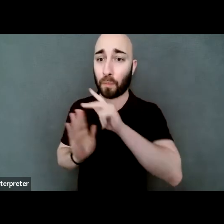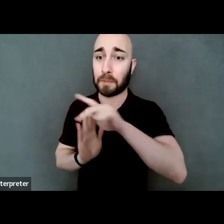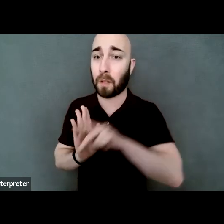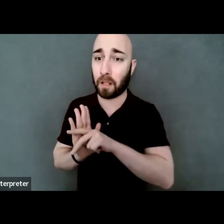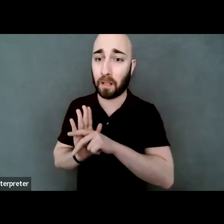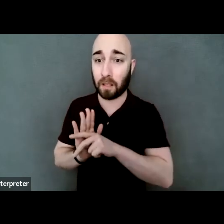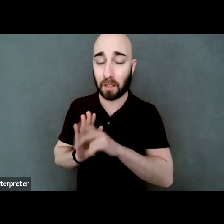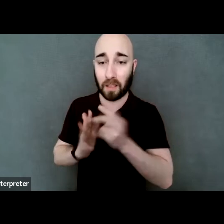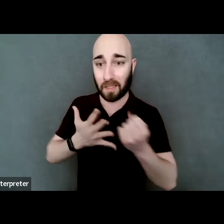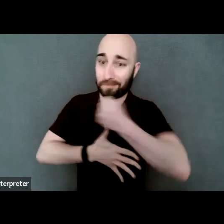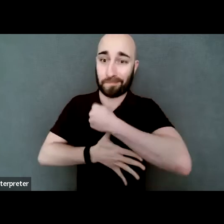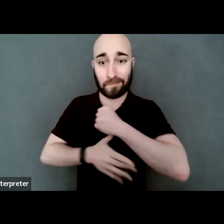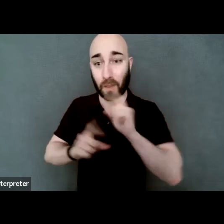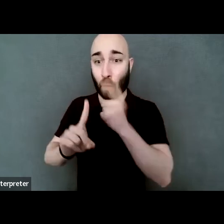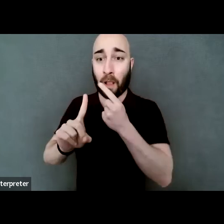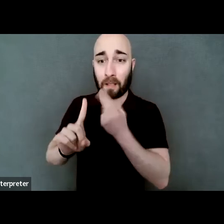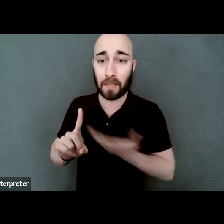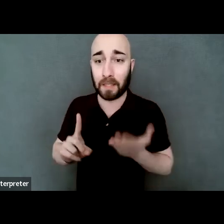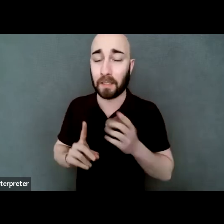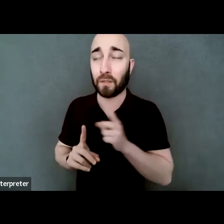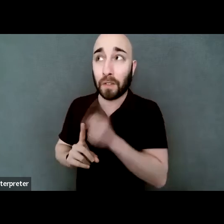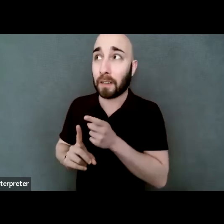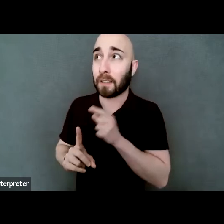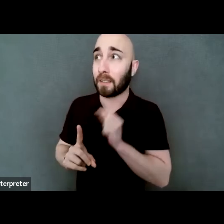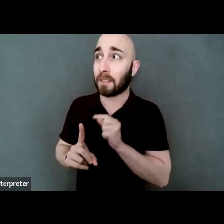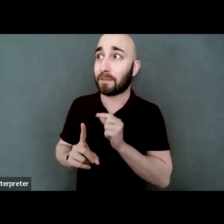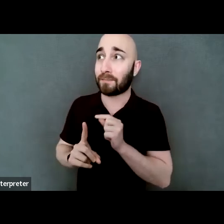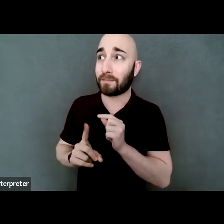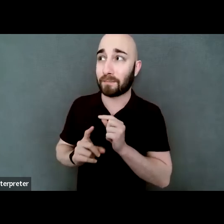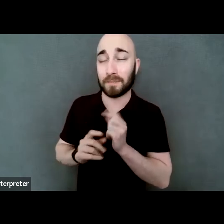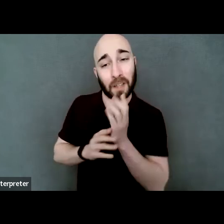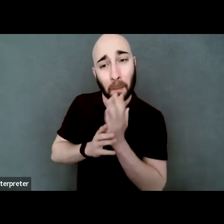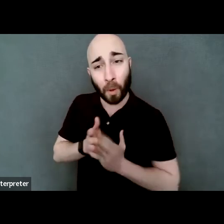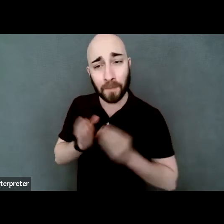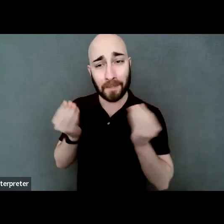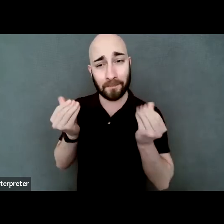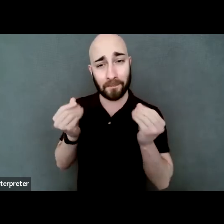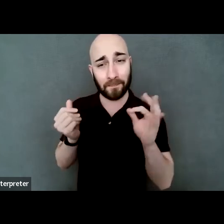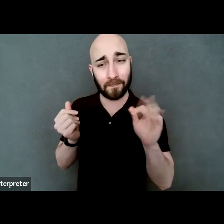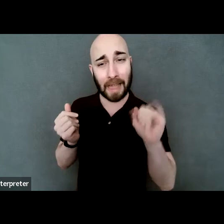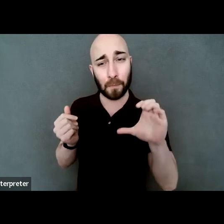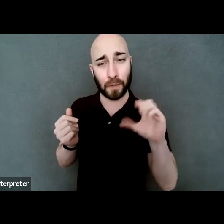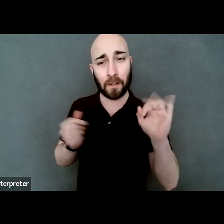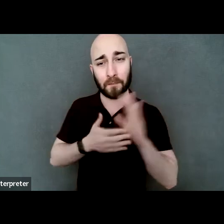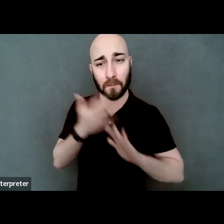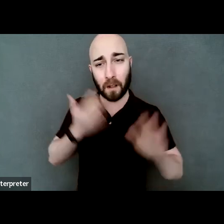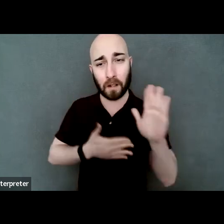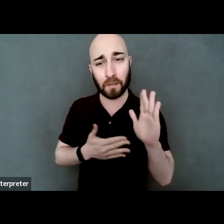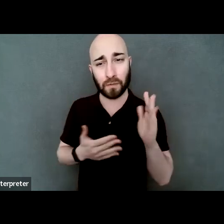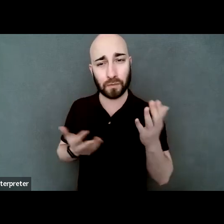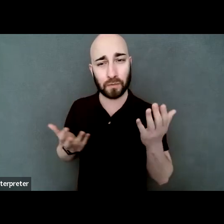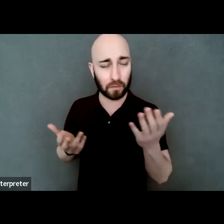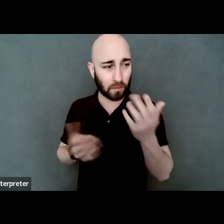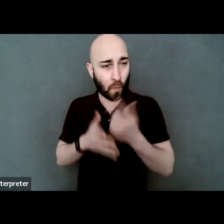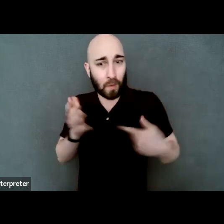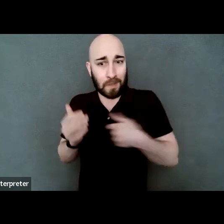that just, it's part of the fabric of the college, and it's what we know will